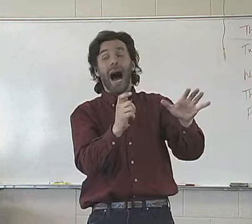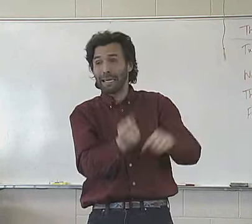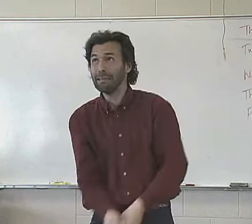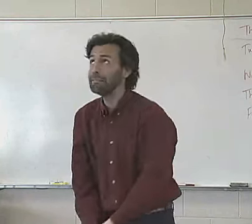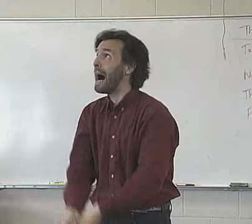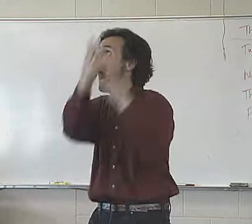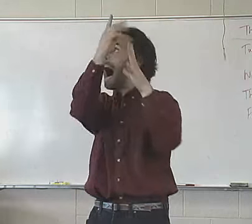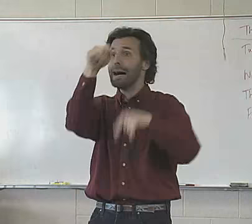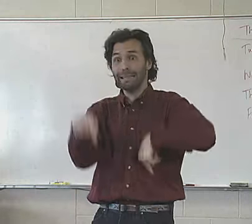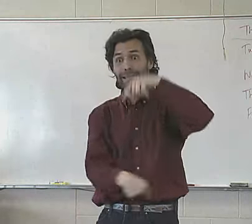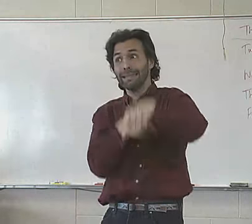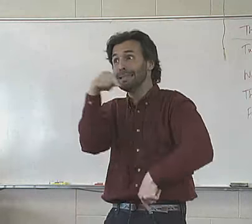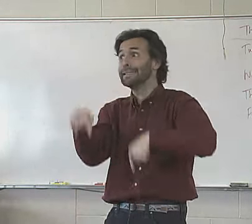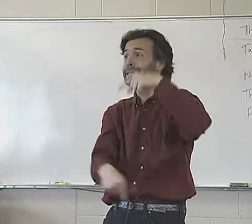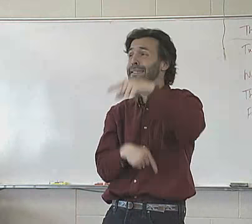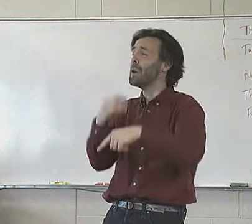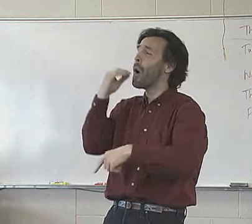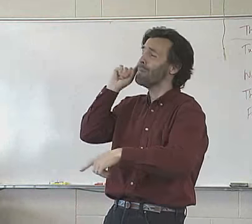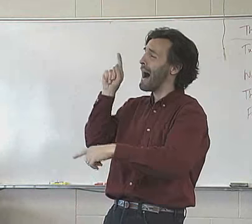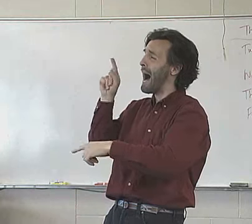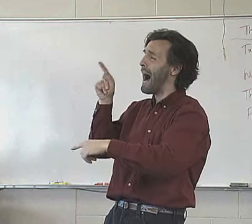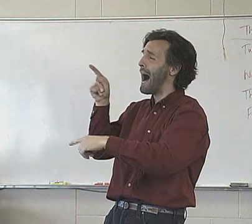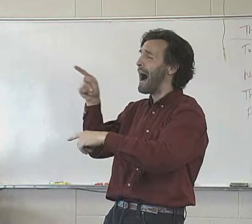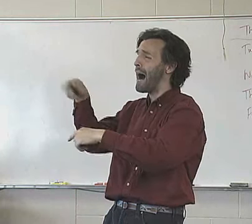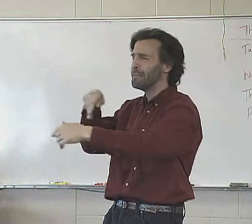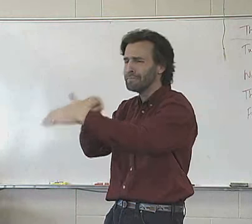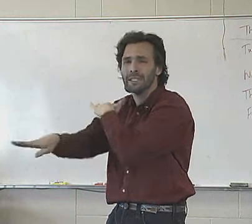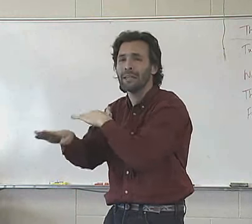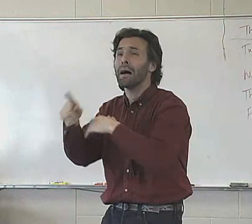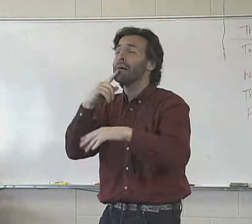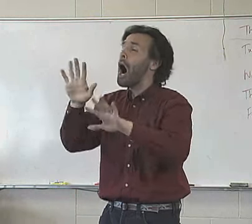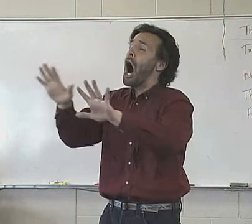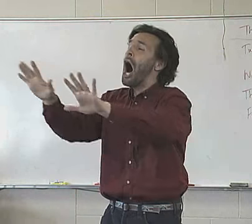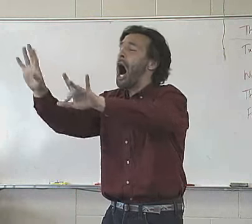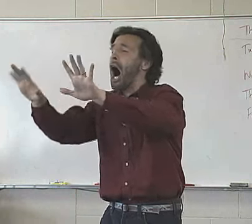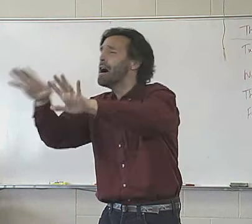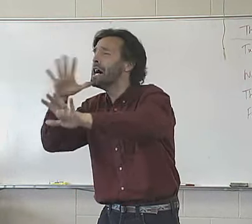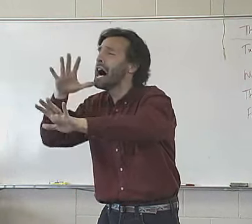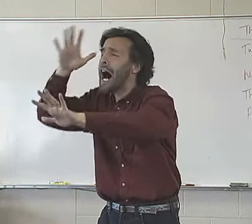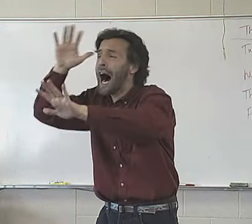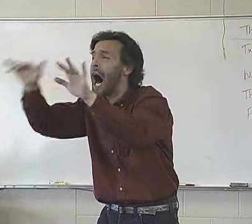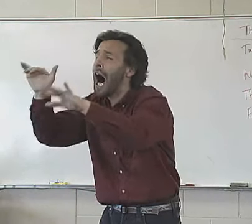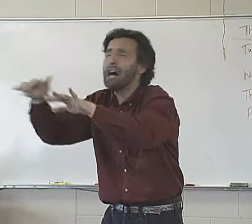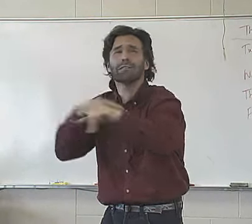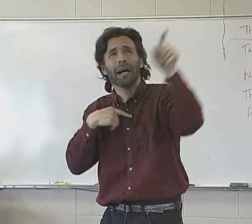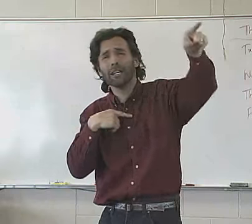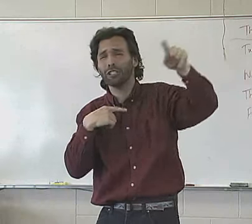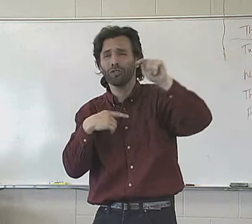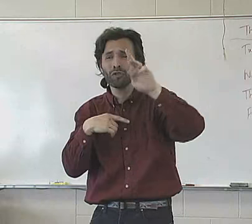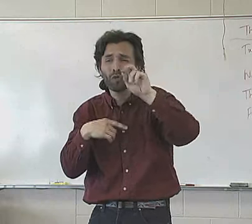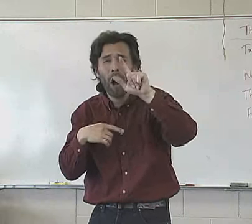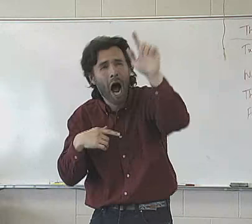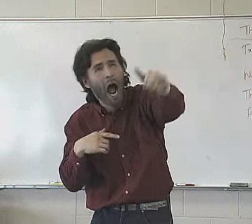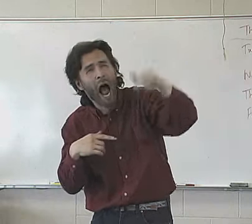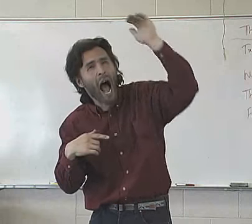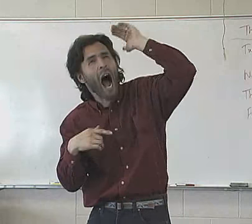was out of breath, sweating, crying out, "Dad, you don't know how lucky you are. I'm still alive. There's a troll up there and he wanted to kill me